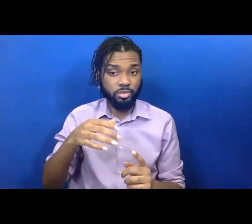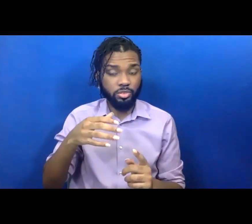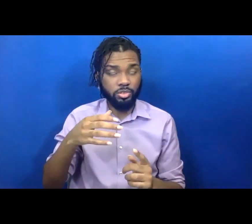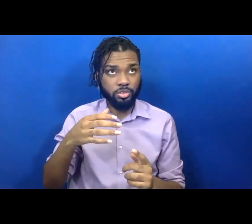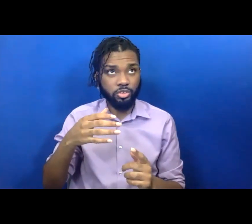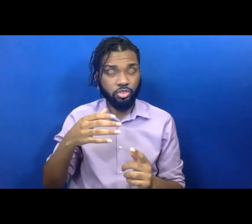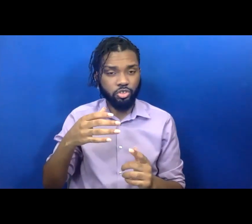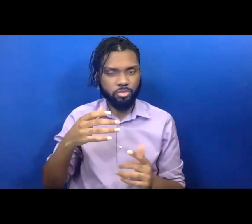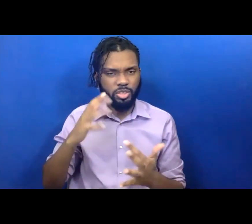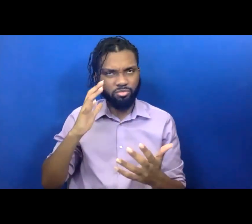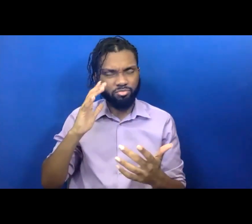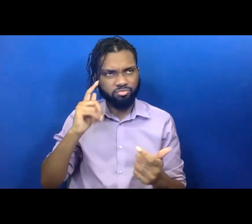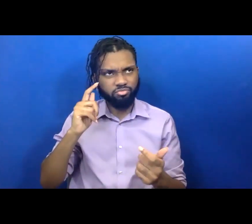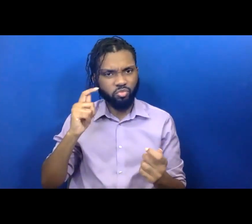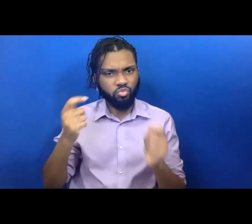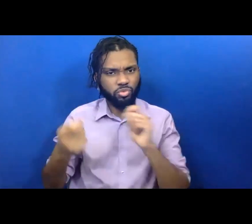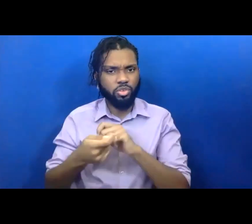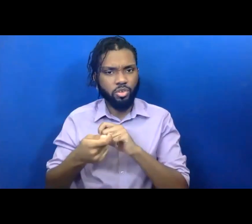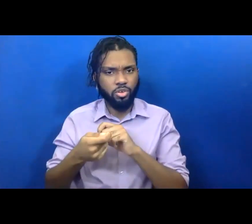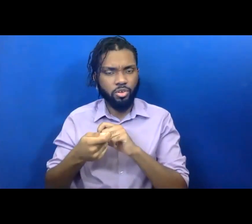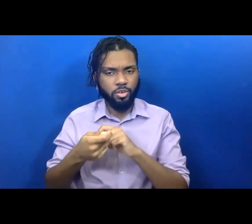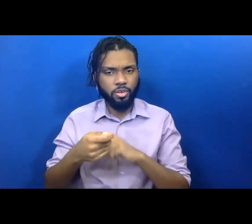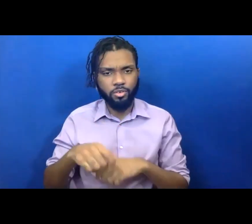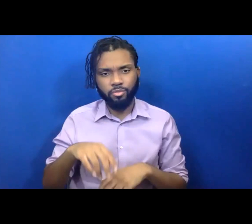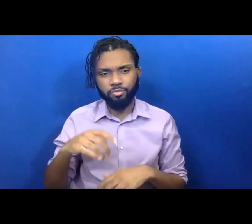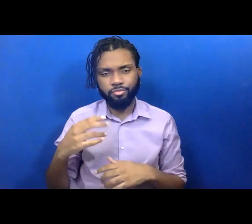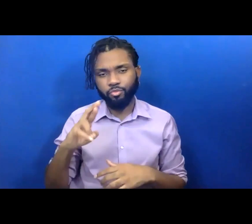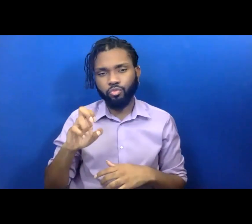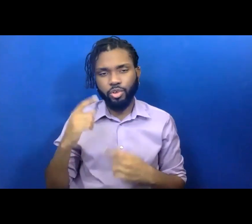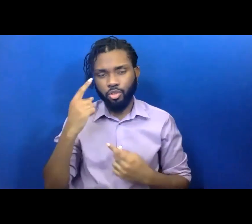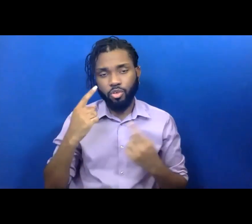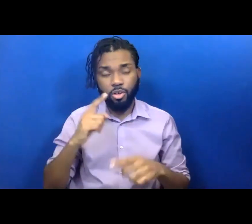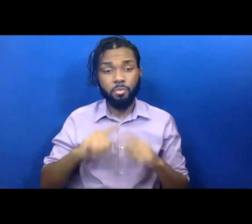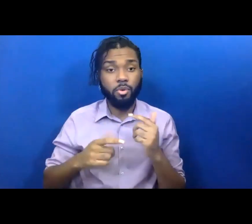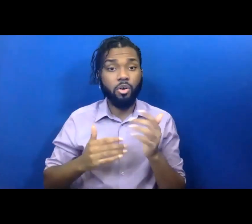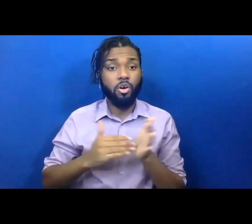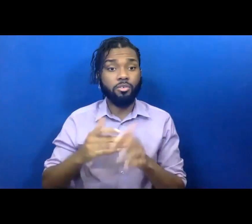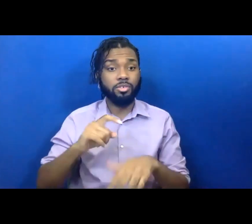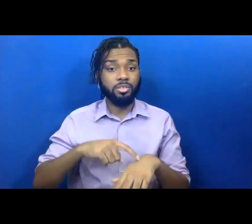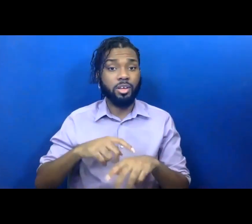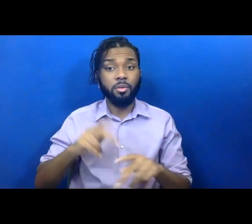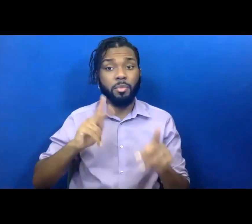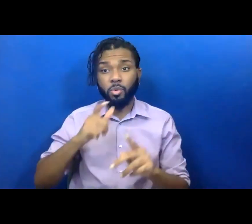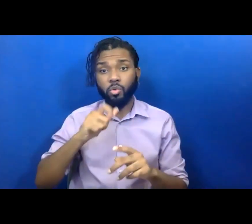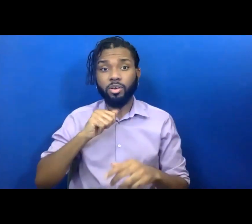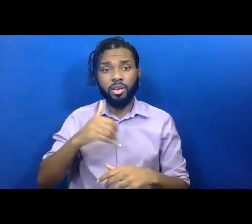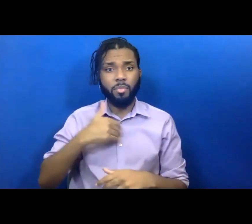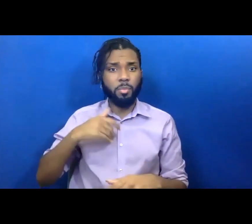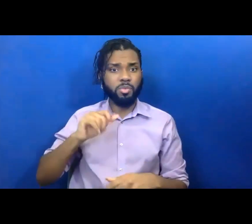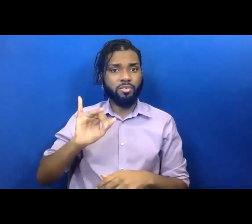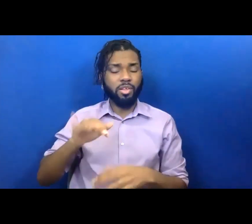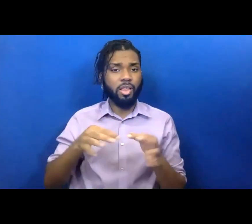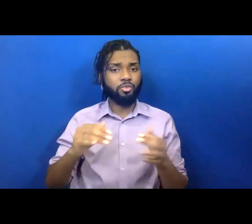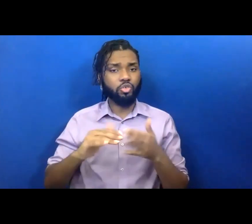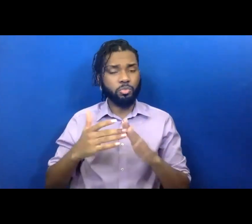rethought. And anytime credentialed experts, in many cases who are not members of the language communities in question, are